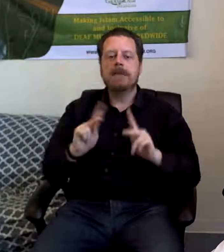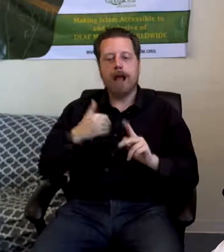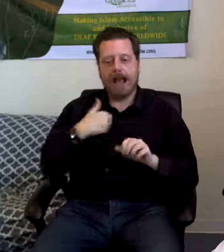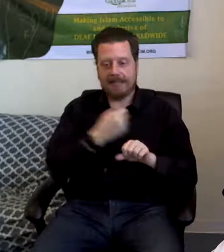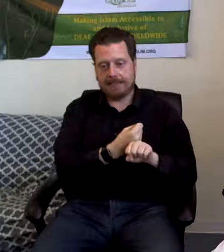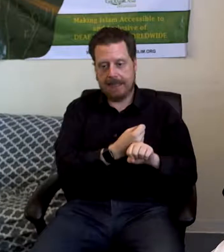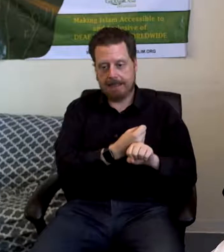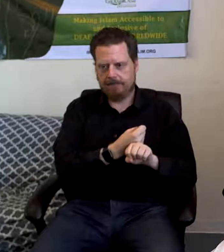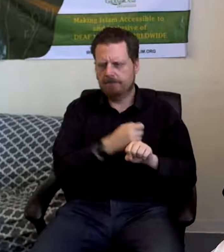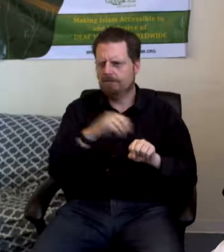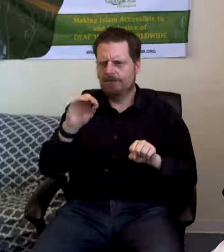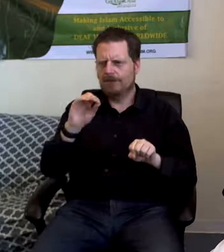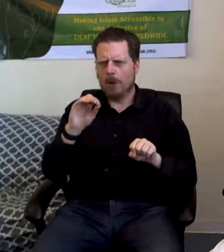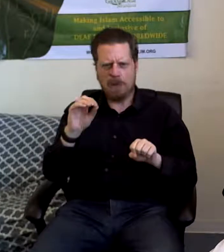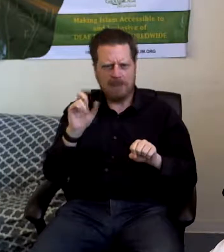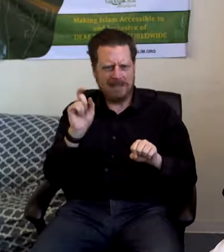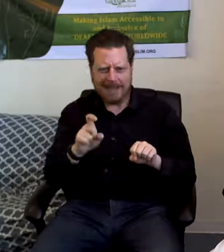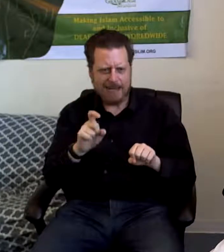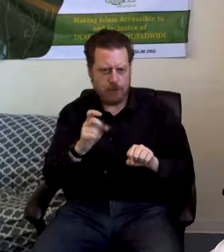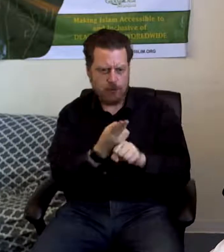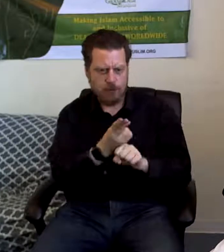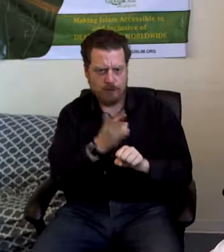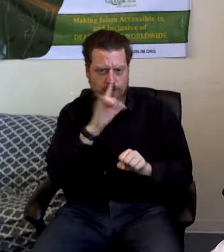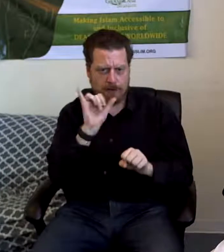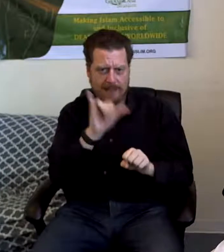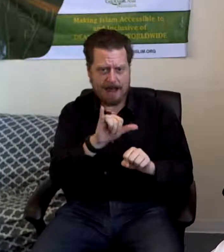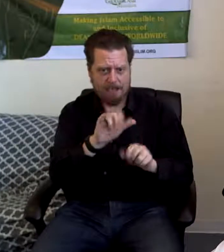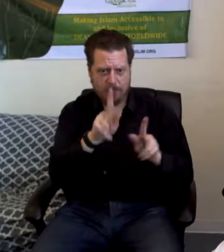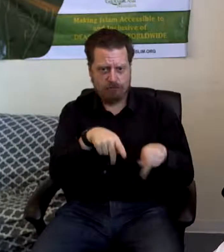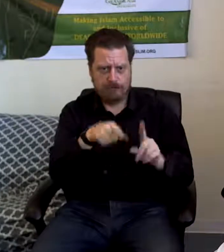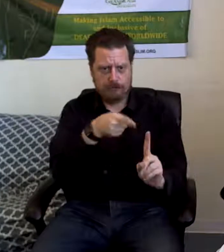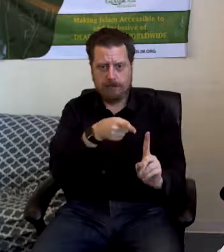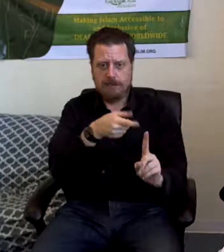they don't have any use for them, they send them